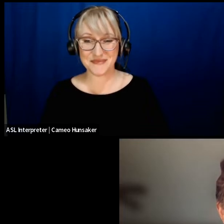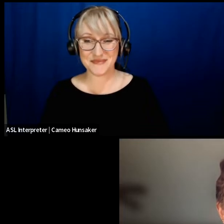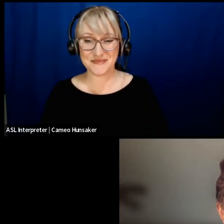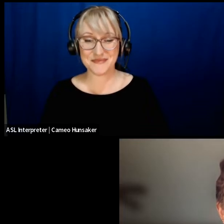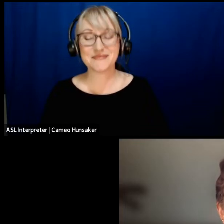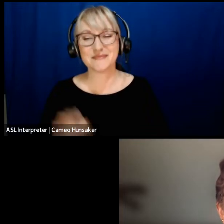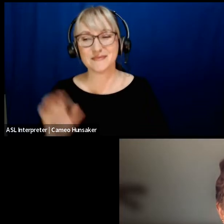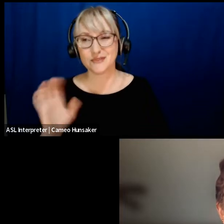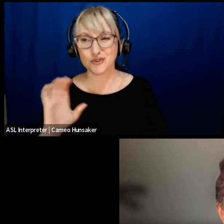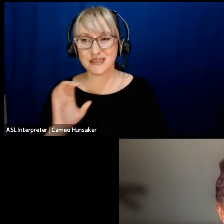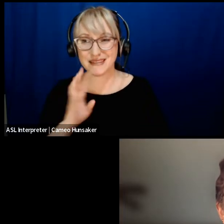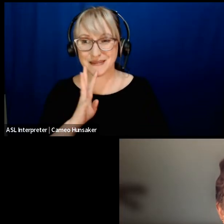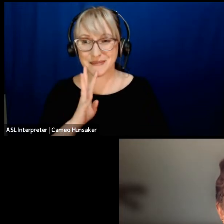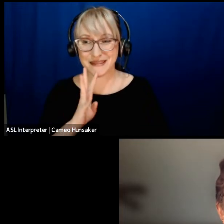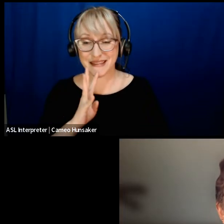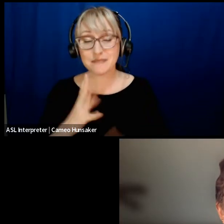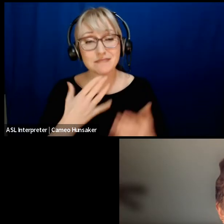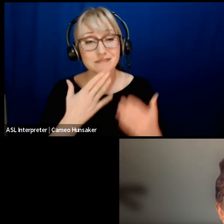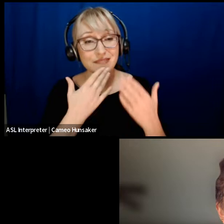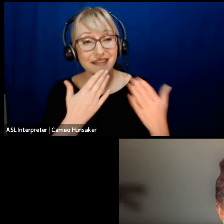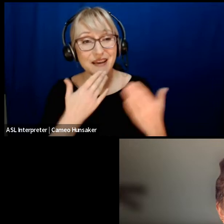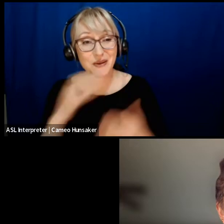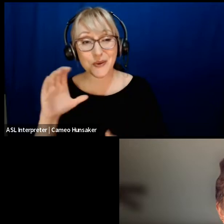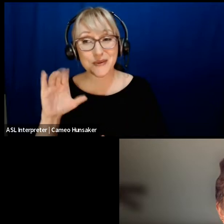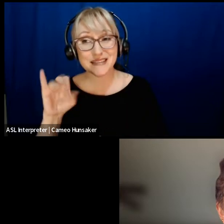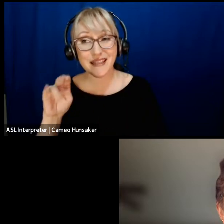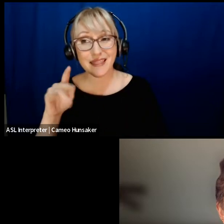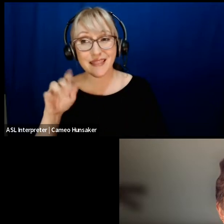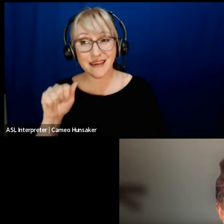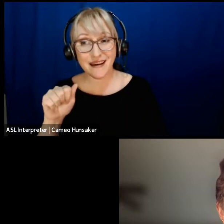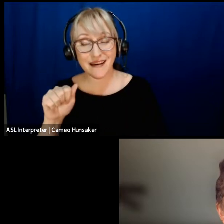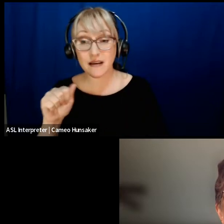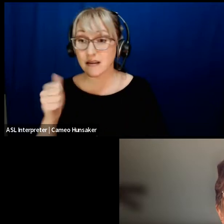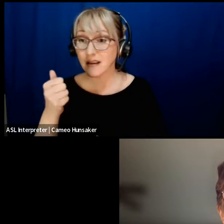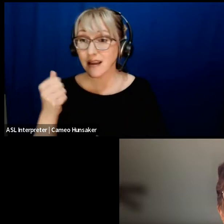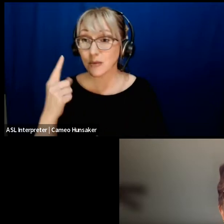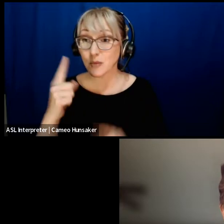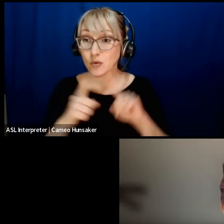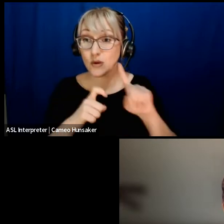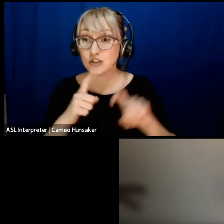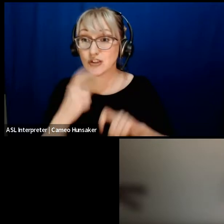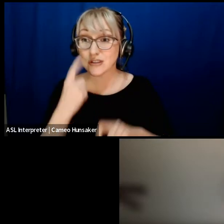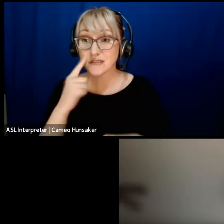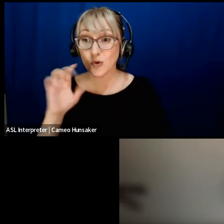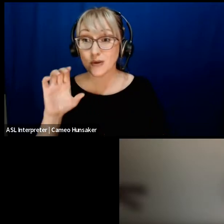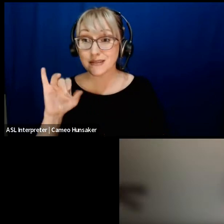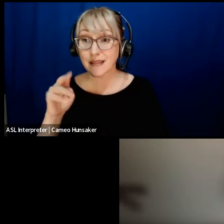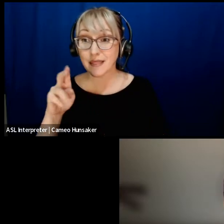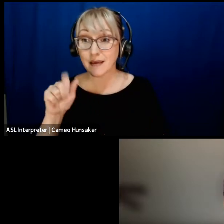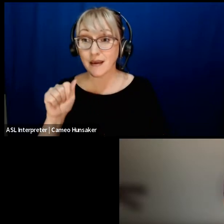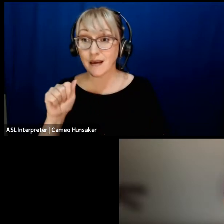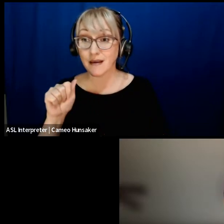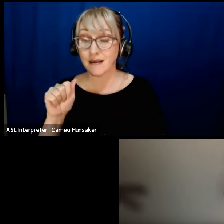Thank you, Cynthia. I appreciate that. Does anyone have any questions for Cynthia?